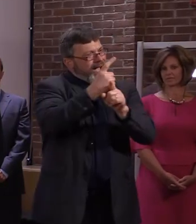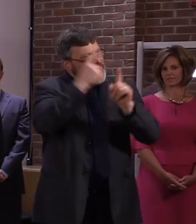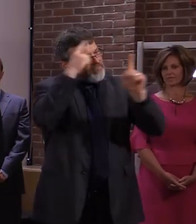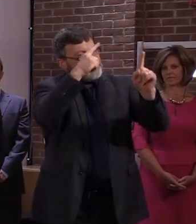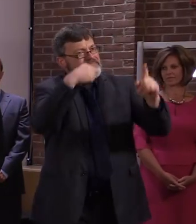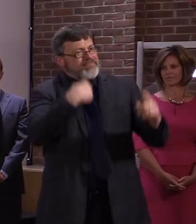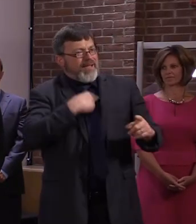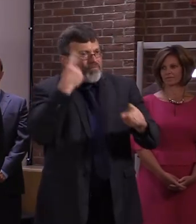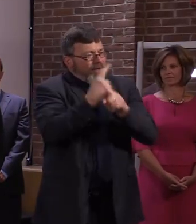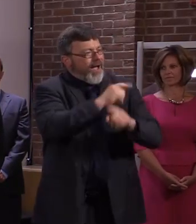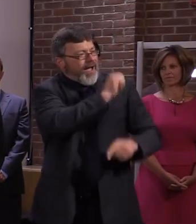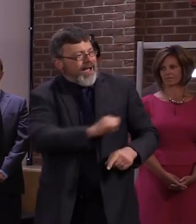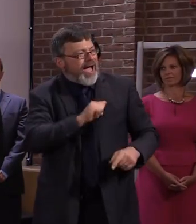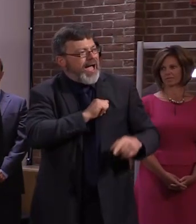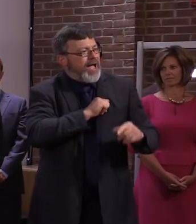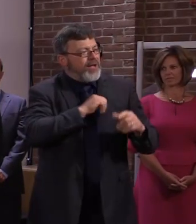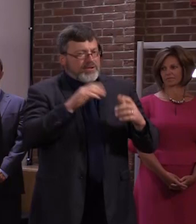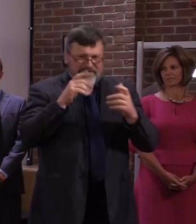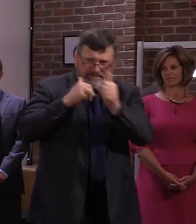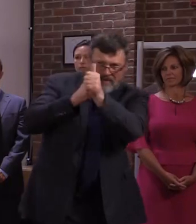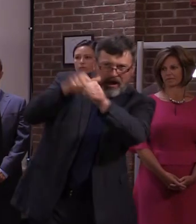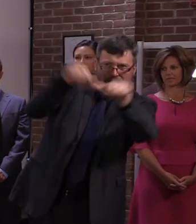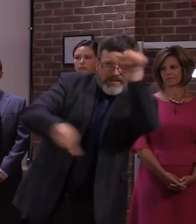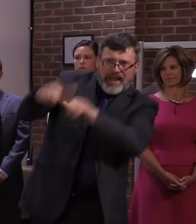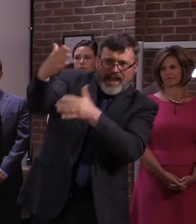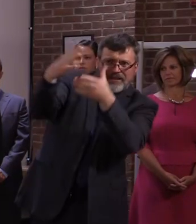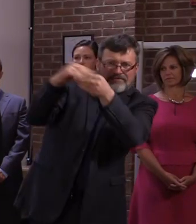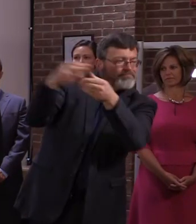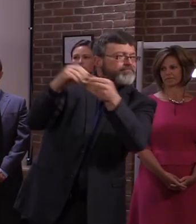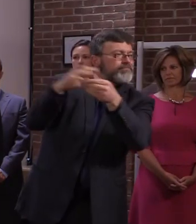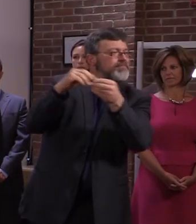data, and trusting medical science.